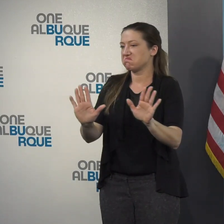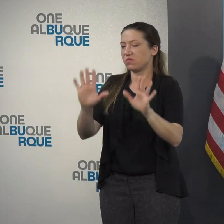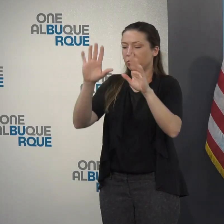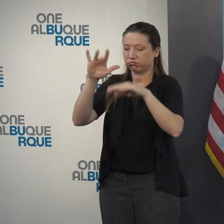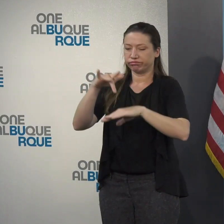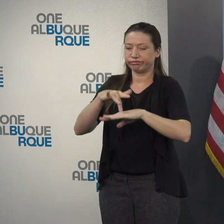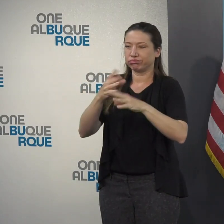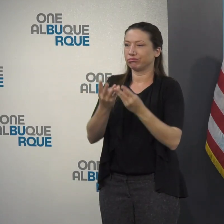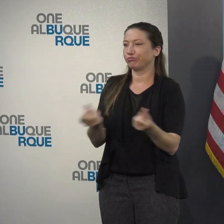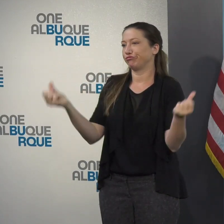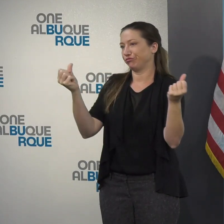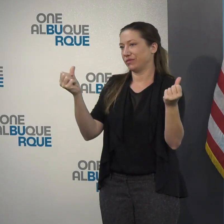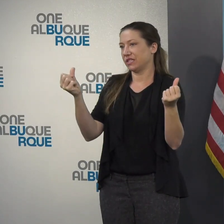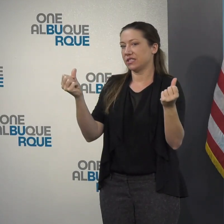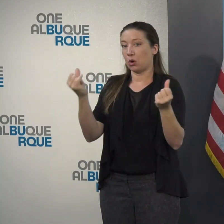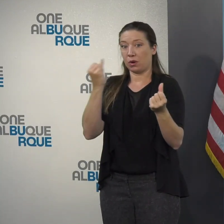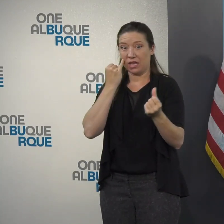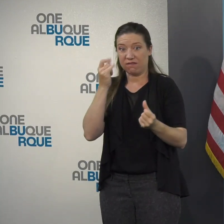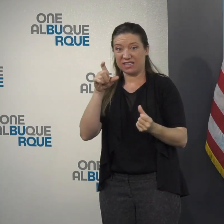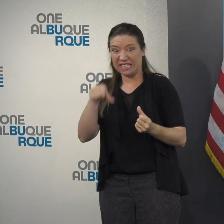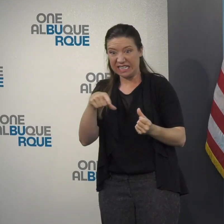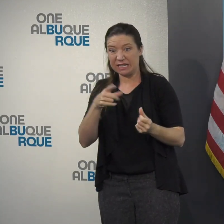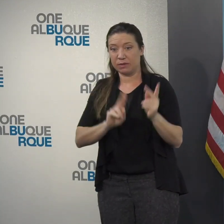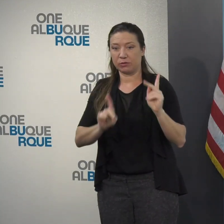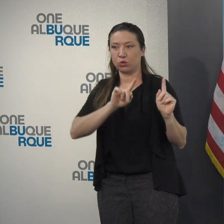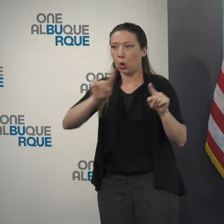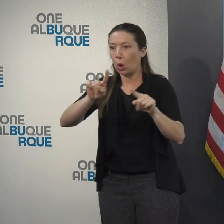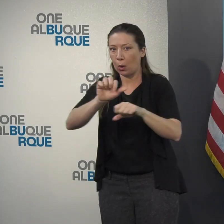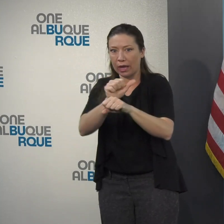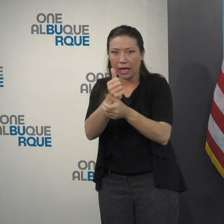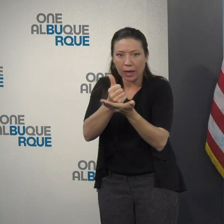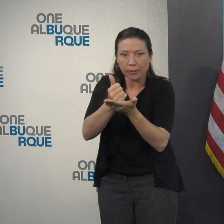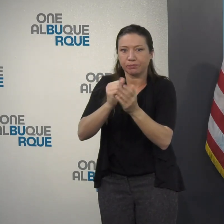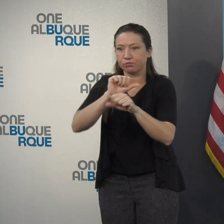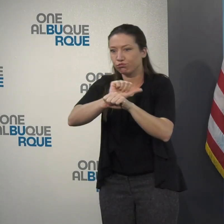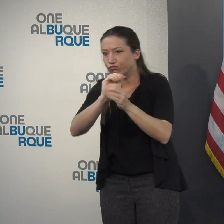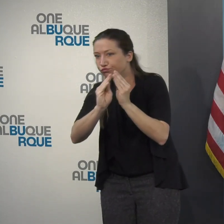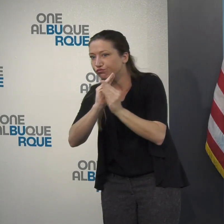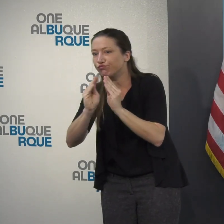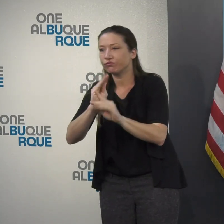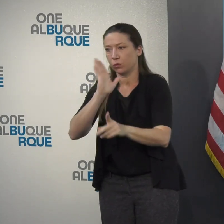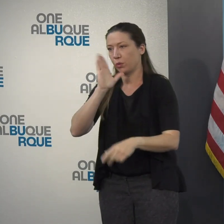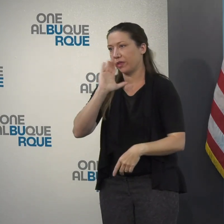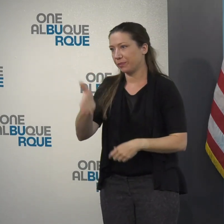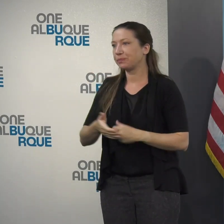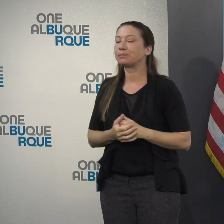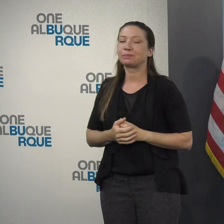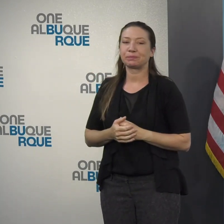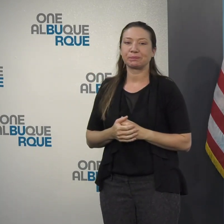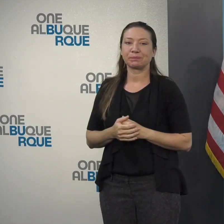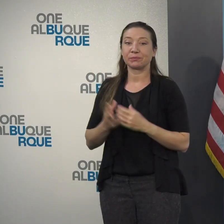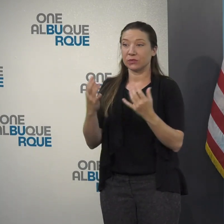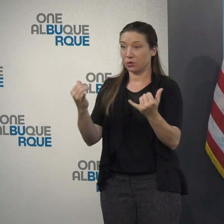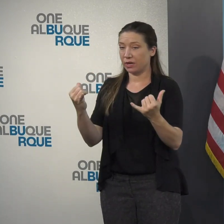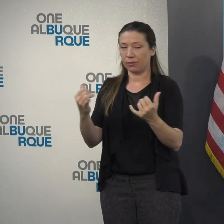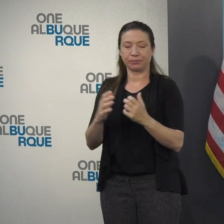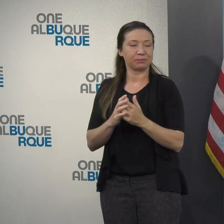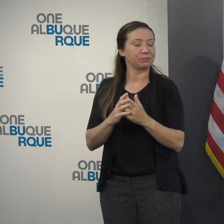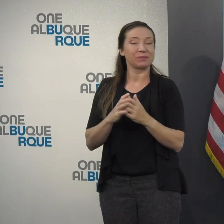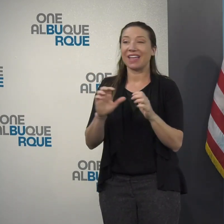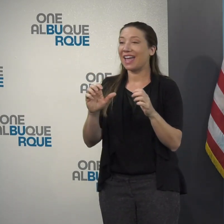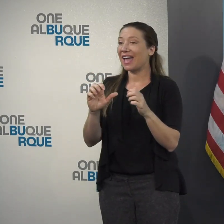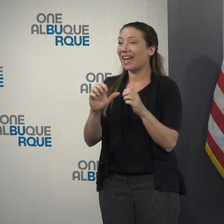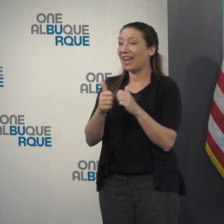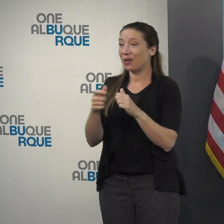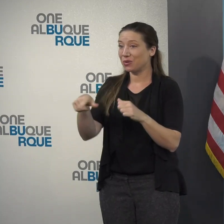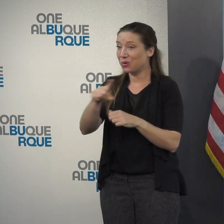accordingly based on what's happening. And so with that, let me talk about some ways to help. These gentlemen here,